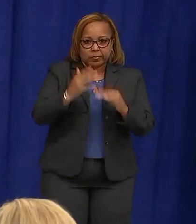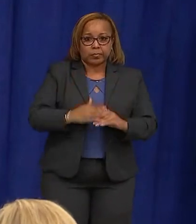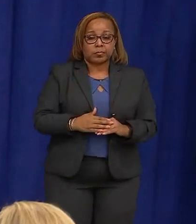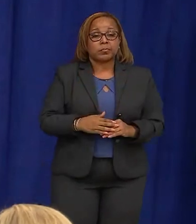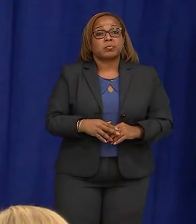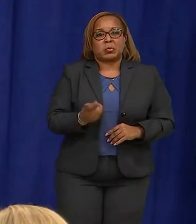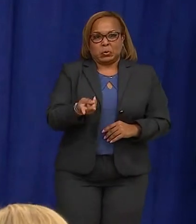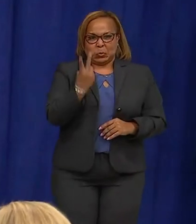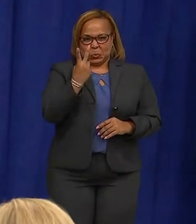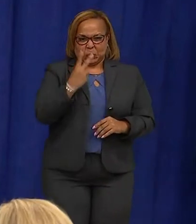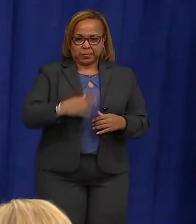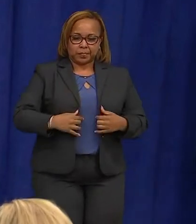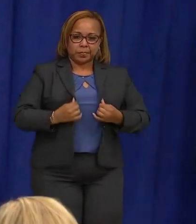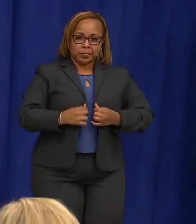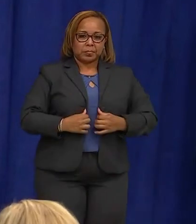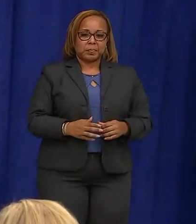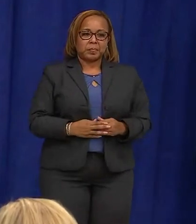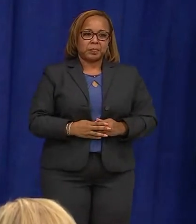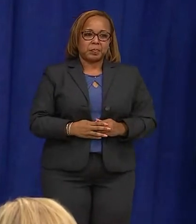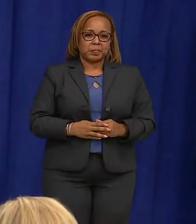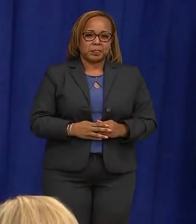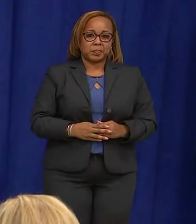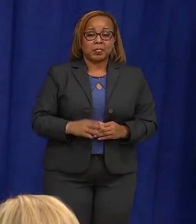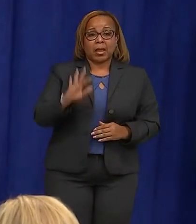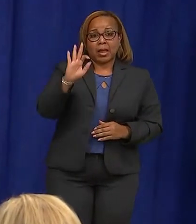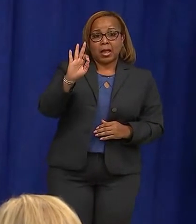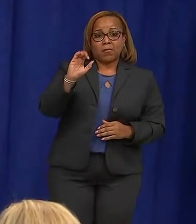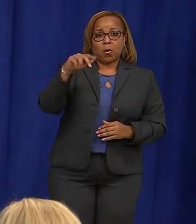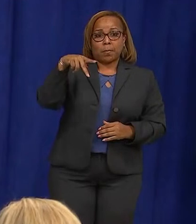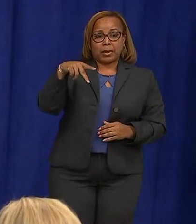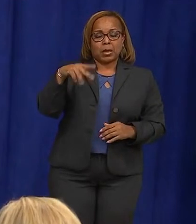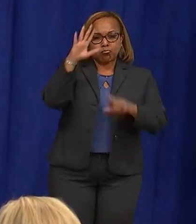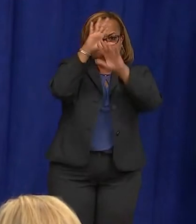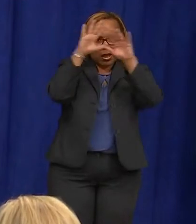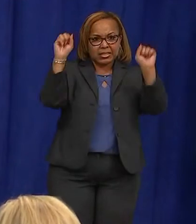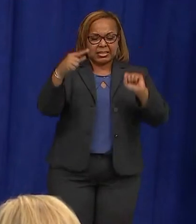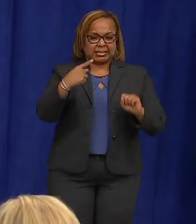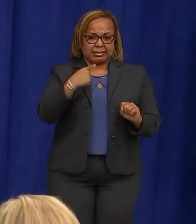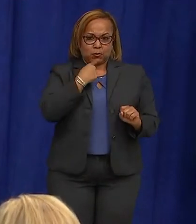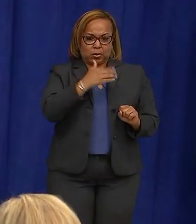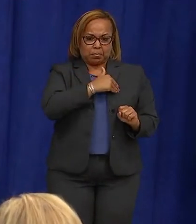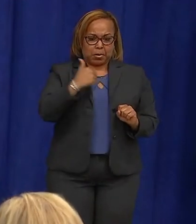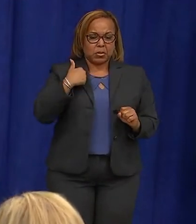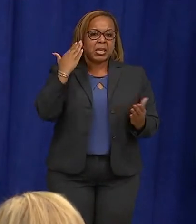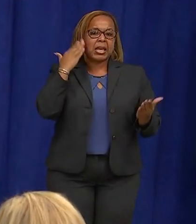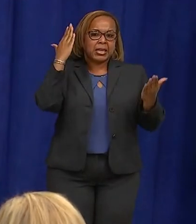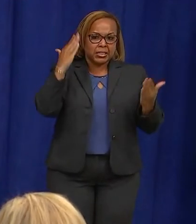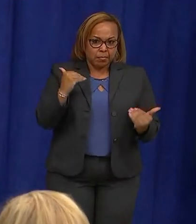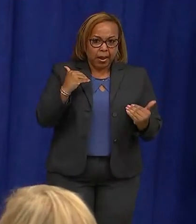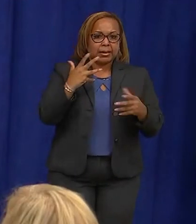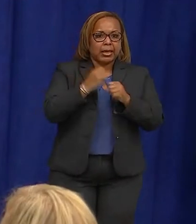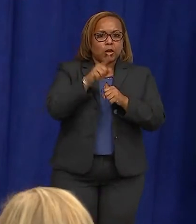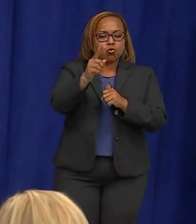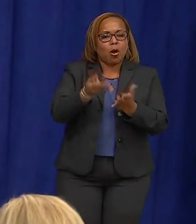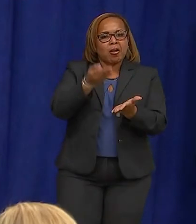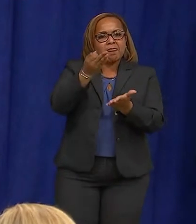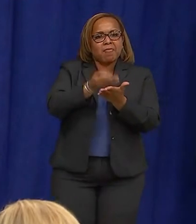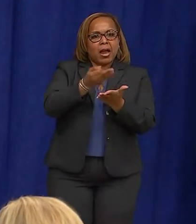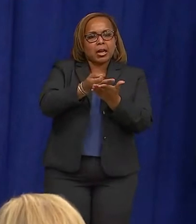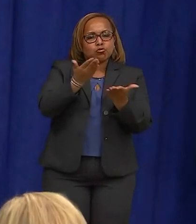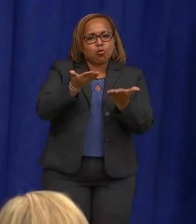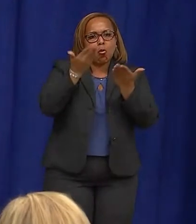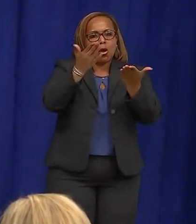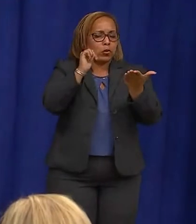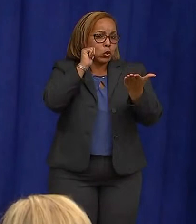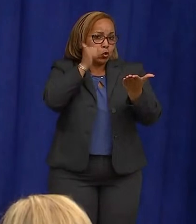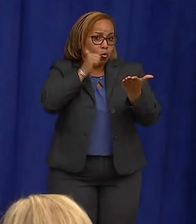believe it or not just two, I think. FOP President John Catanzara has told his members that he expects to get your financial offer